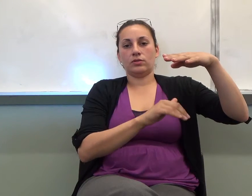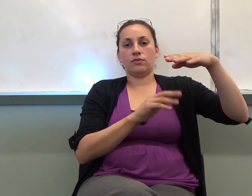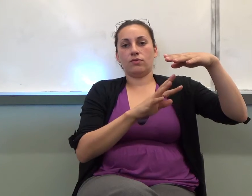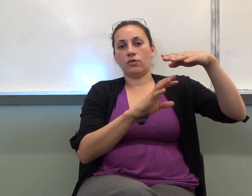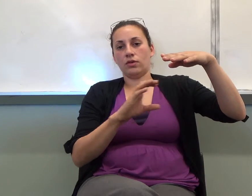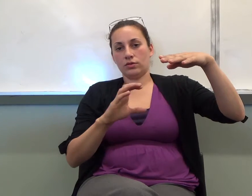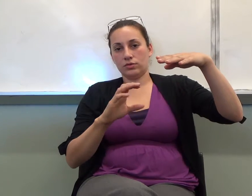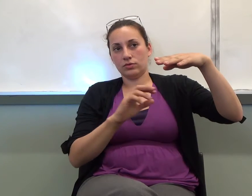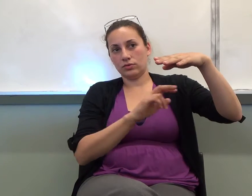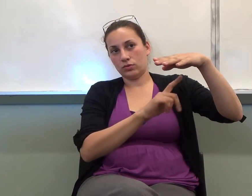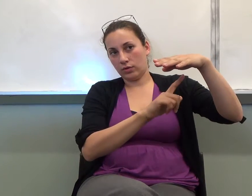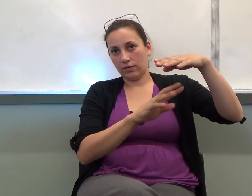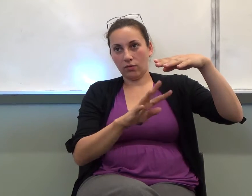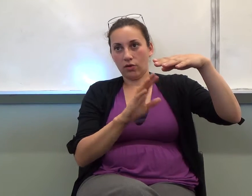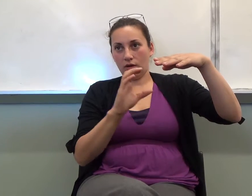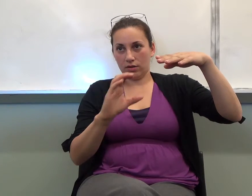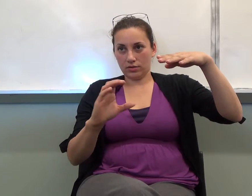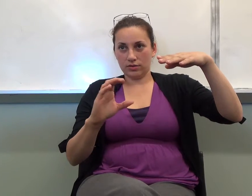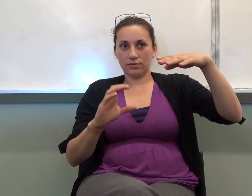And put that into the calculator.